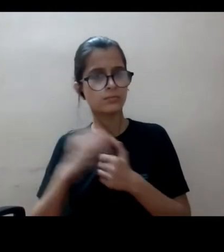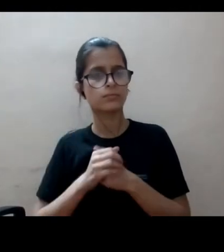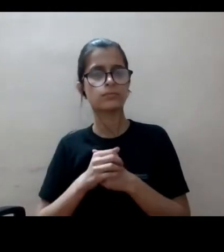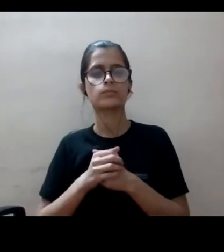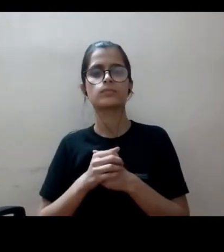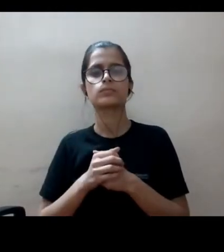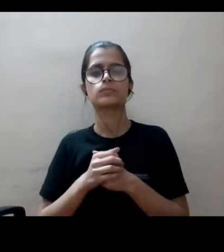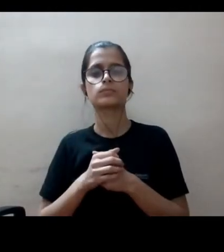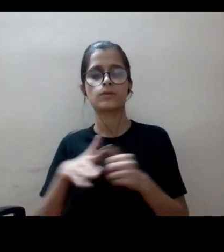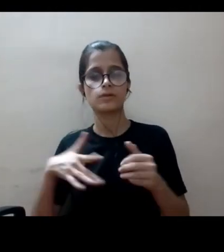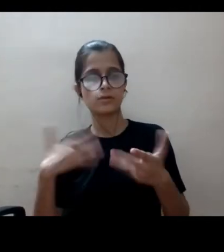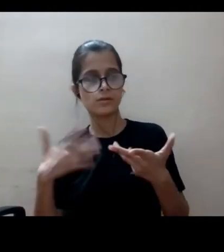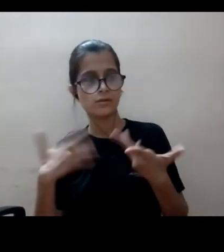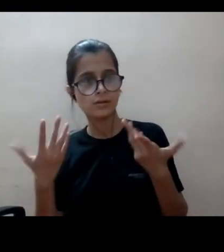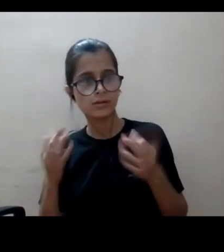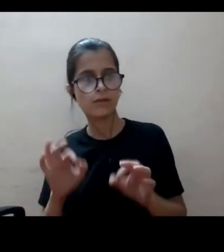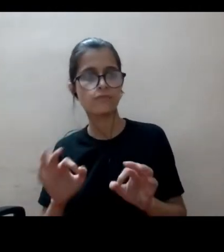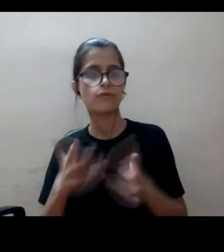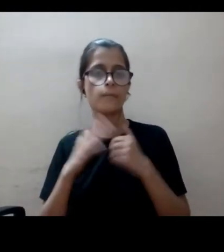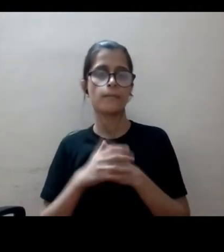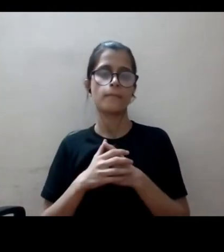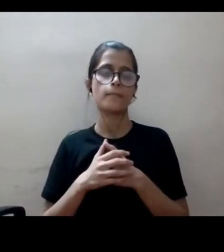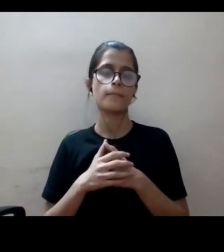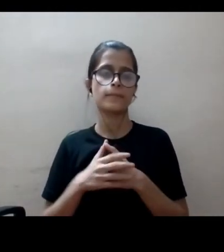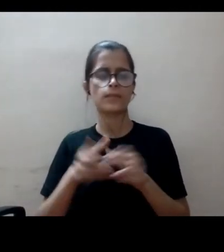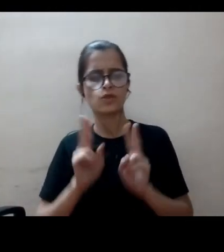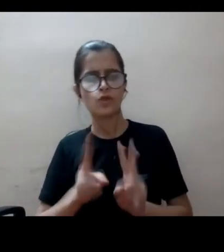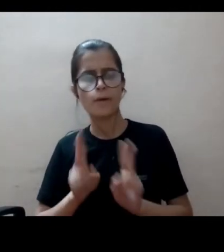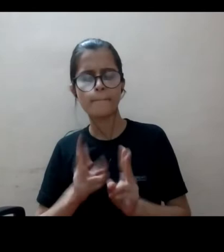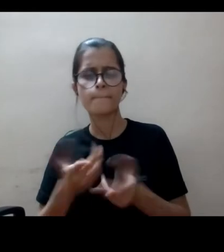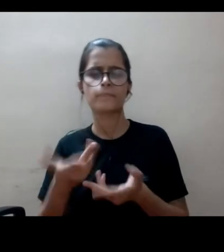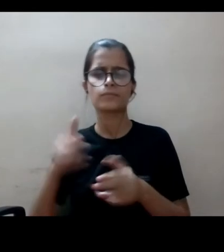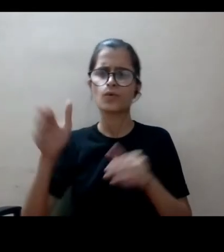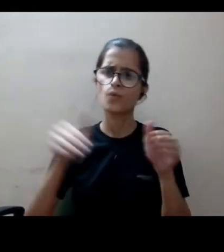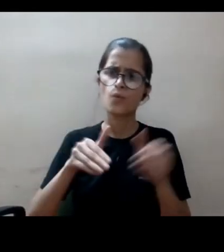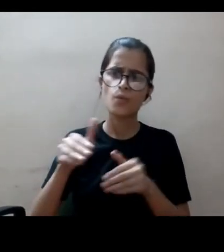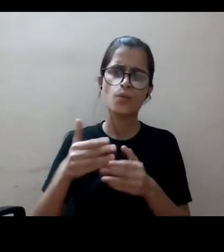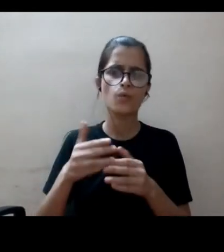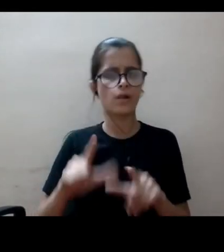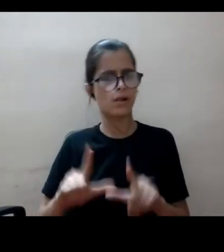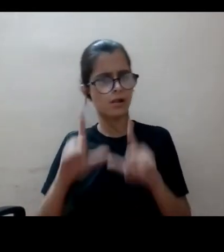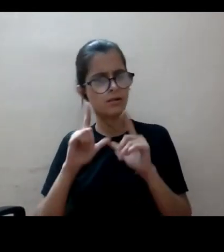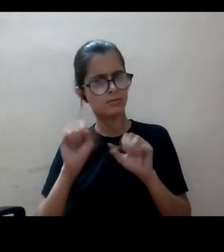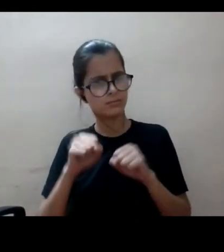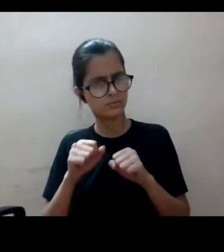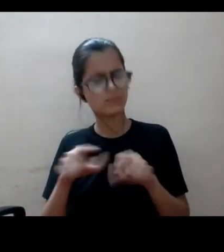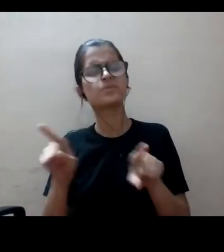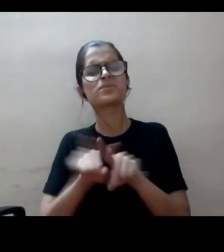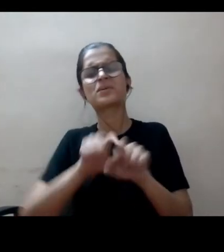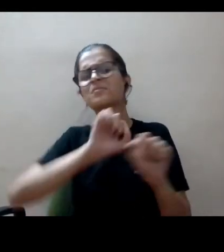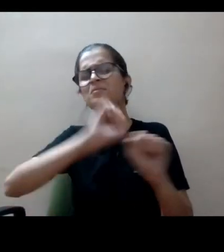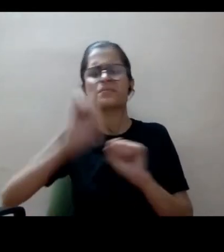so prized when in fact, no one can live up to it, right? So let's take that idea